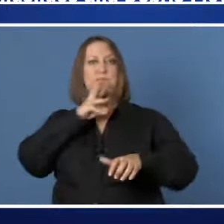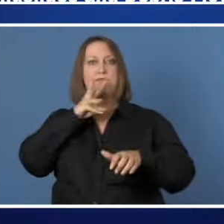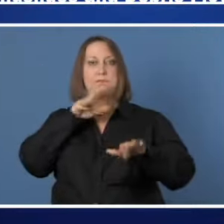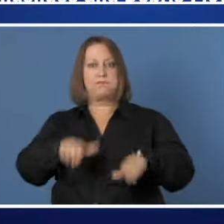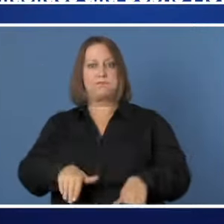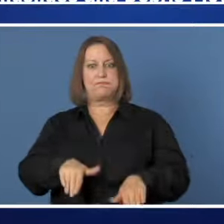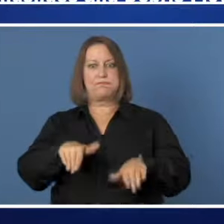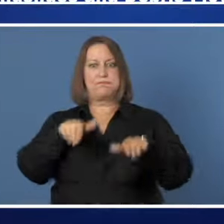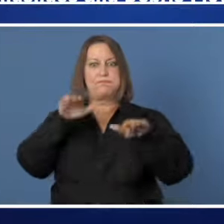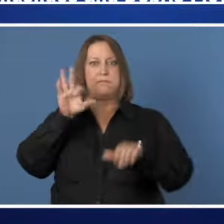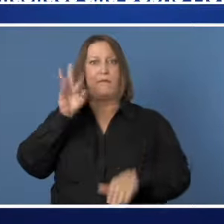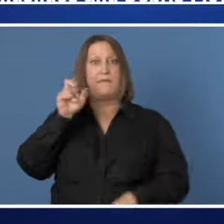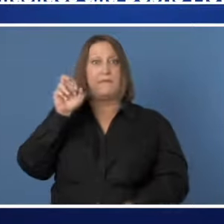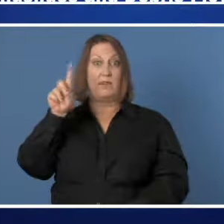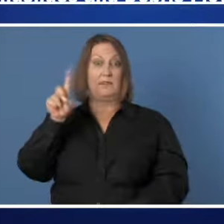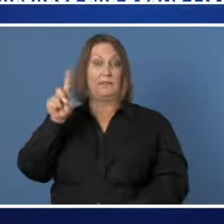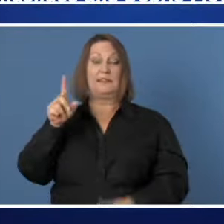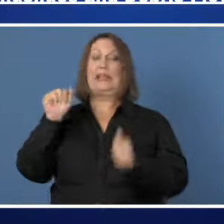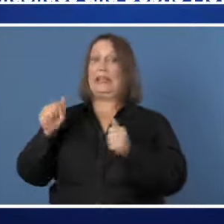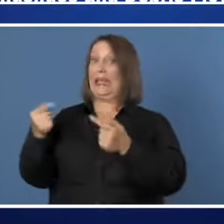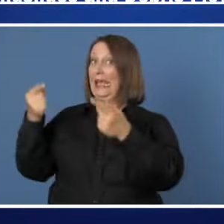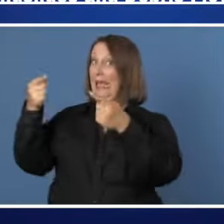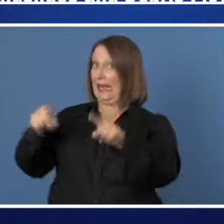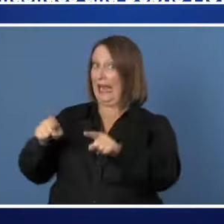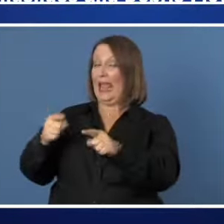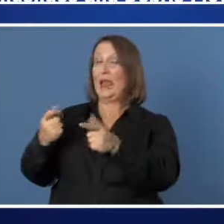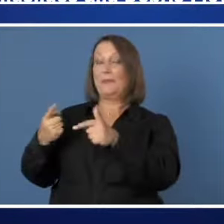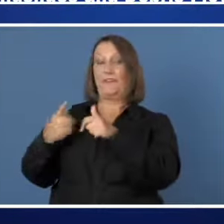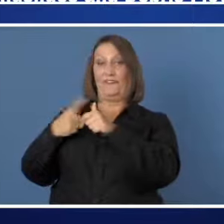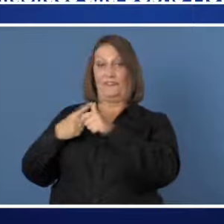occur after a landslide or debris flow.